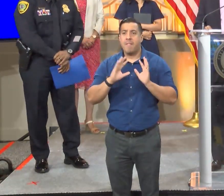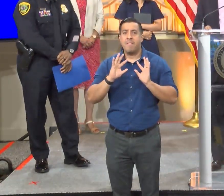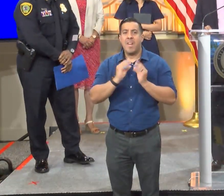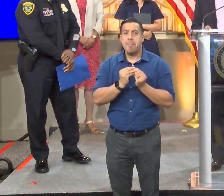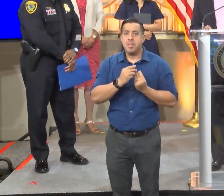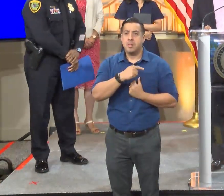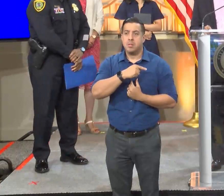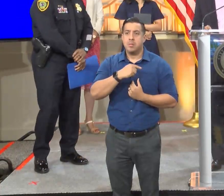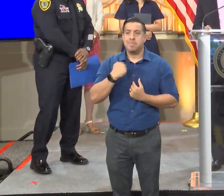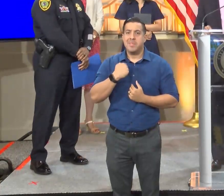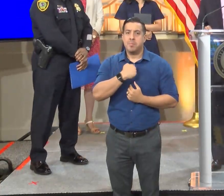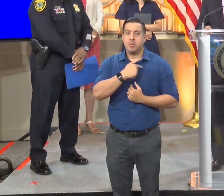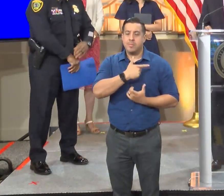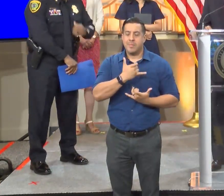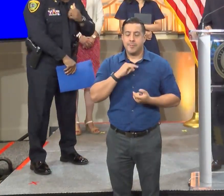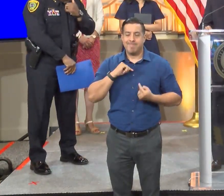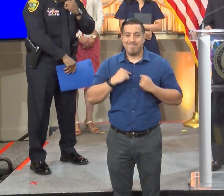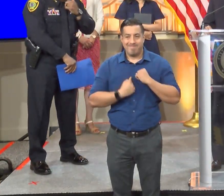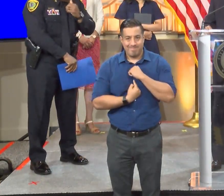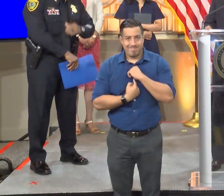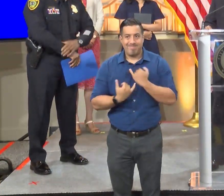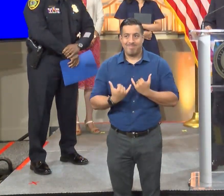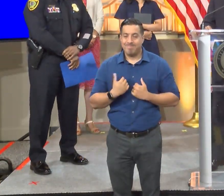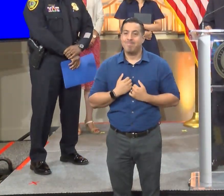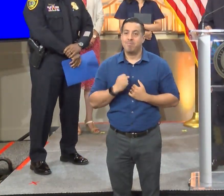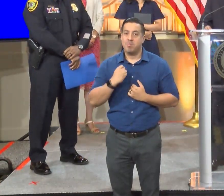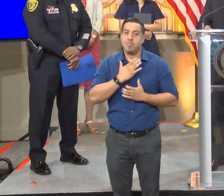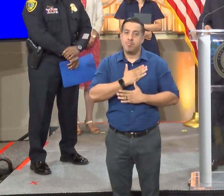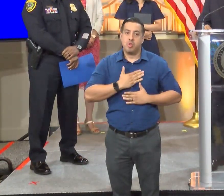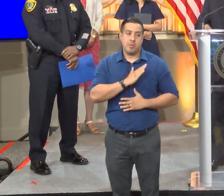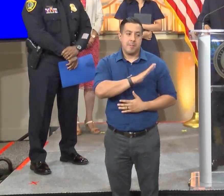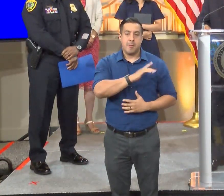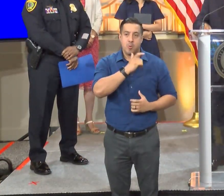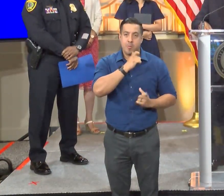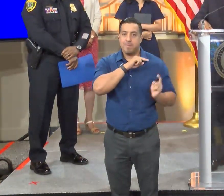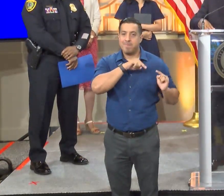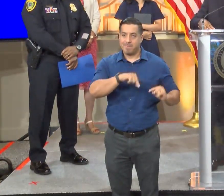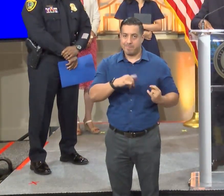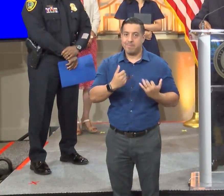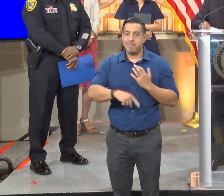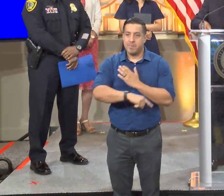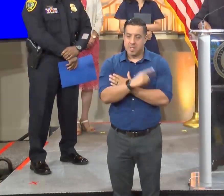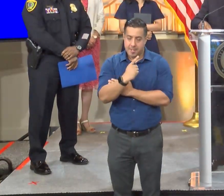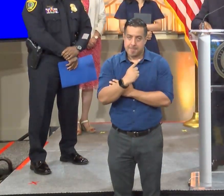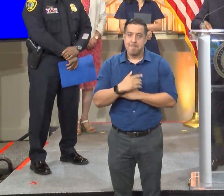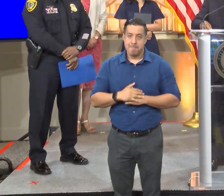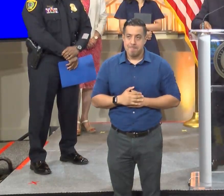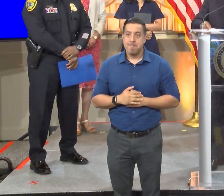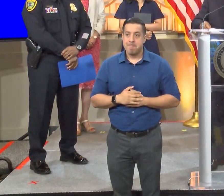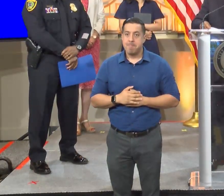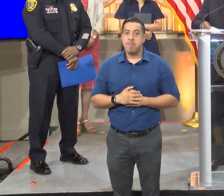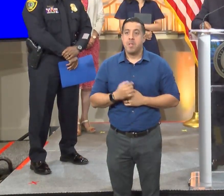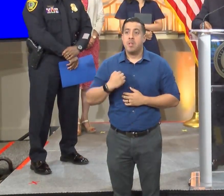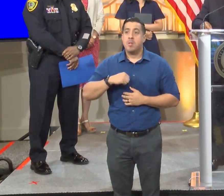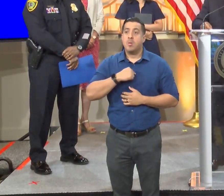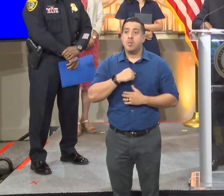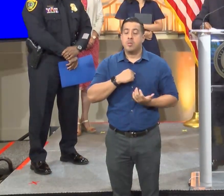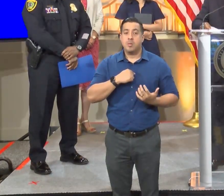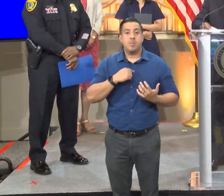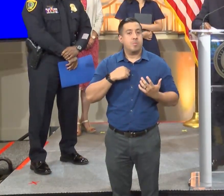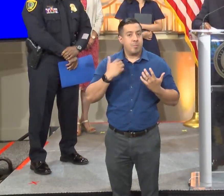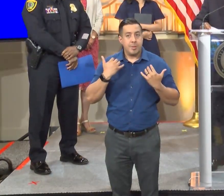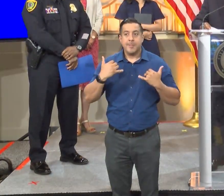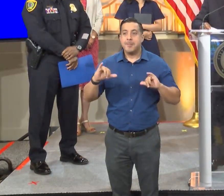members who are in a lot of pain right now, and I appreciate their presence here today. We have Shirley